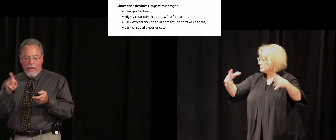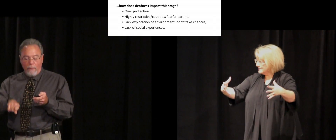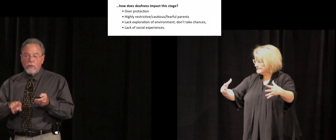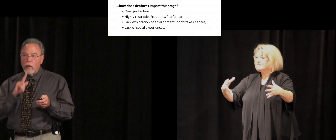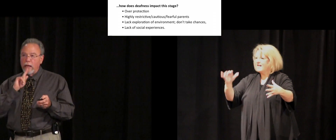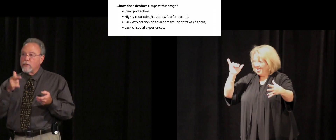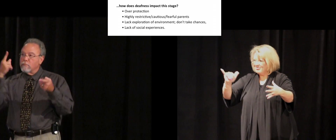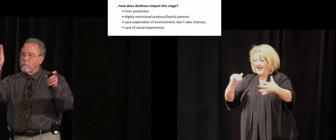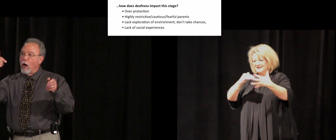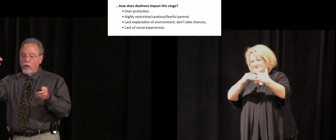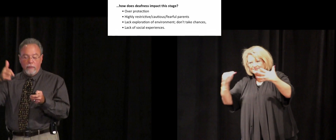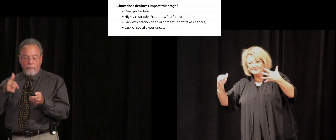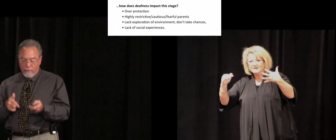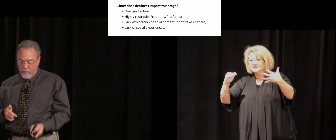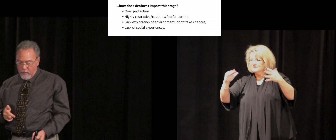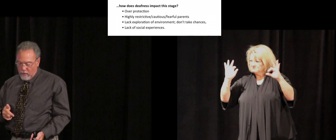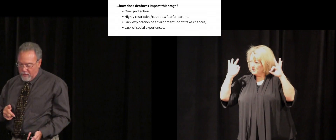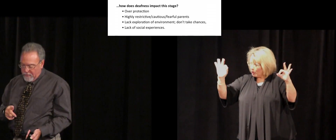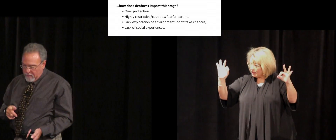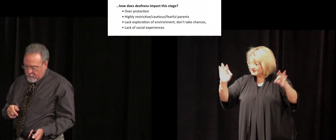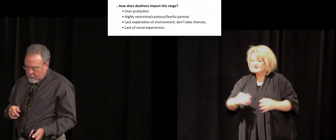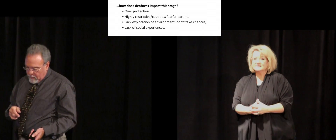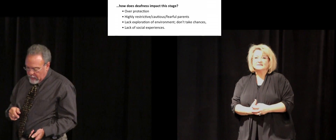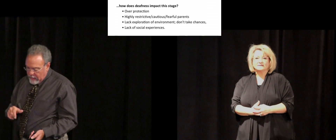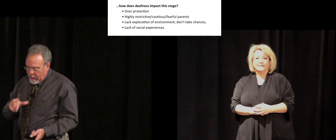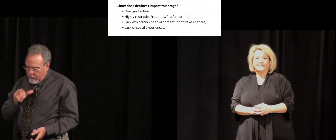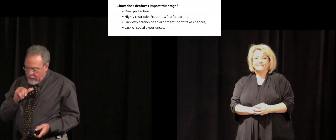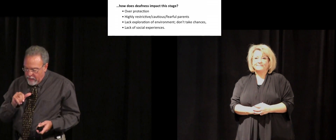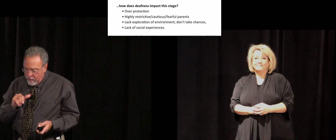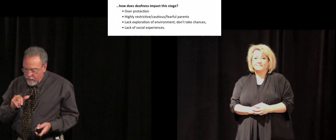God, I thought my cold was gone. It feels like it's coming back.